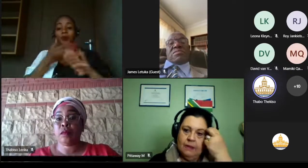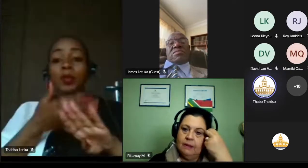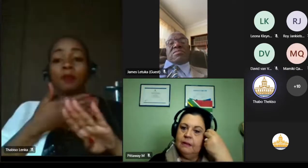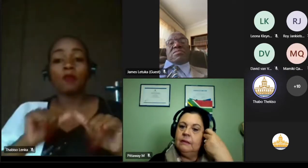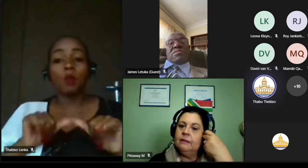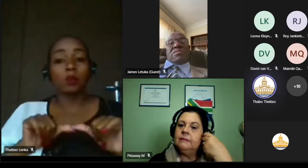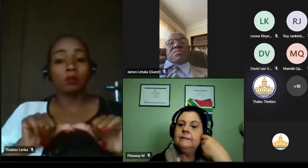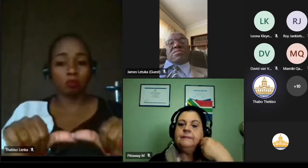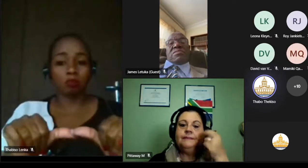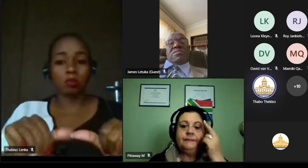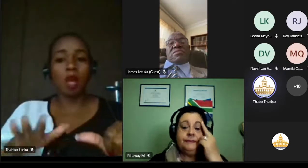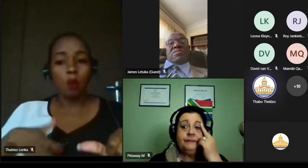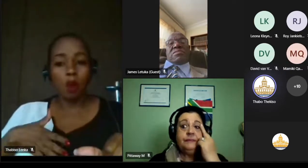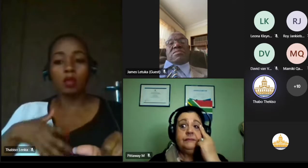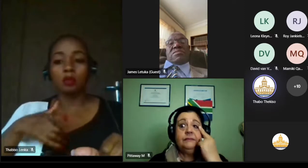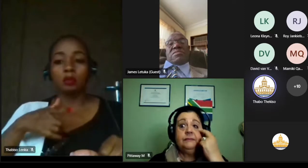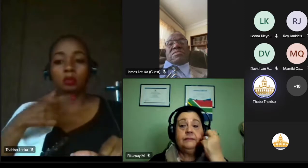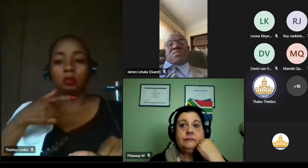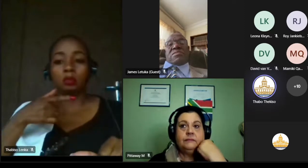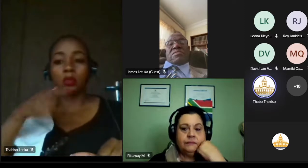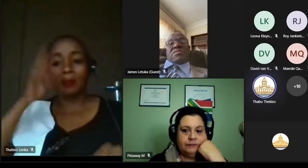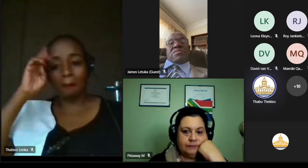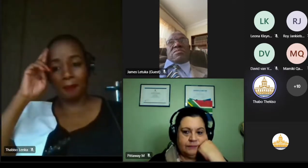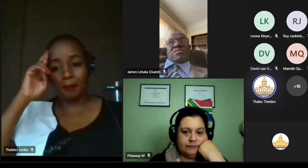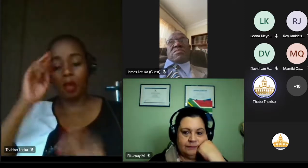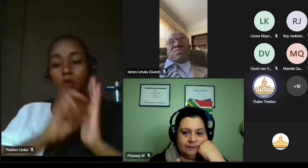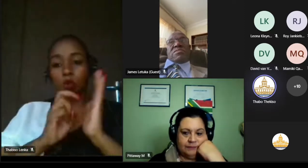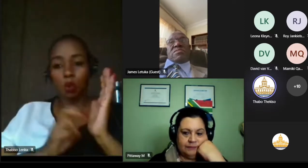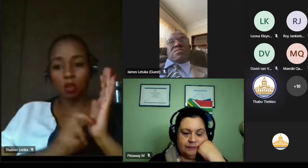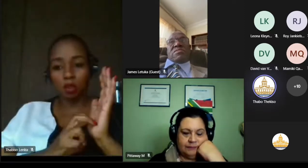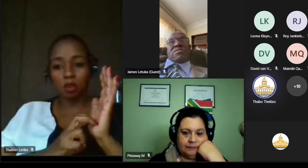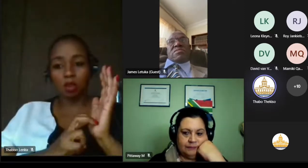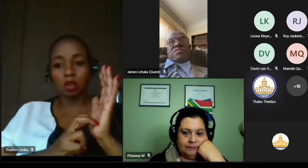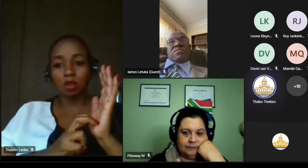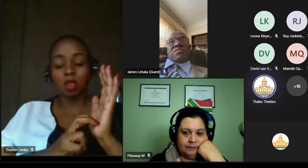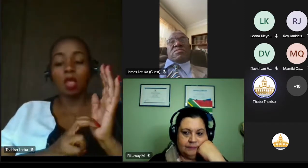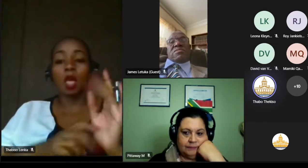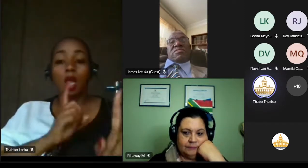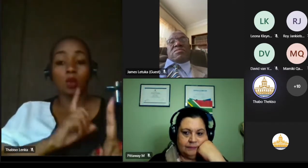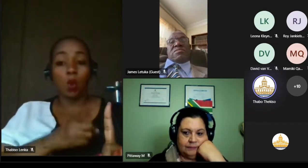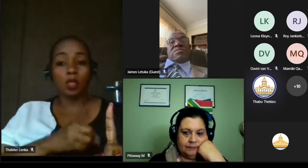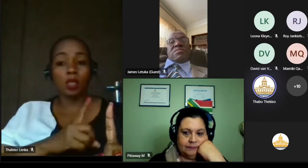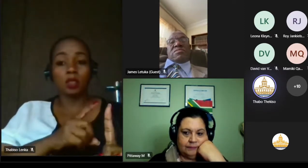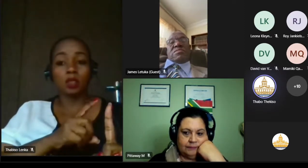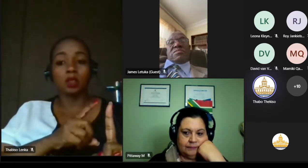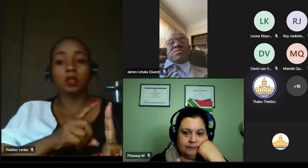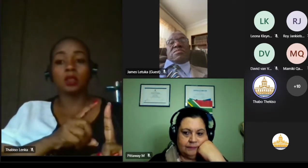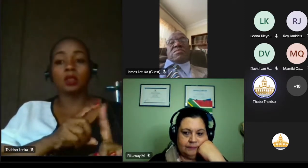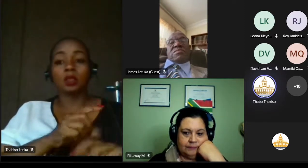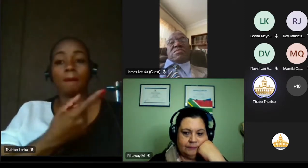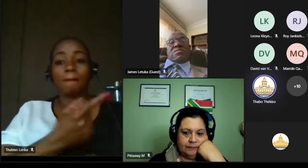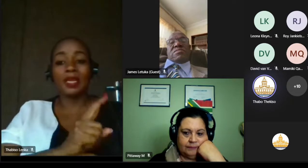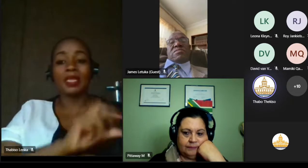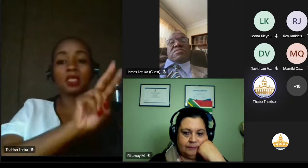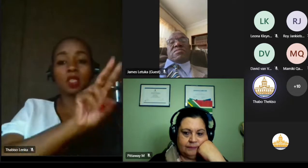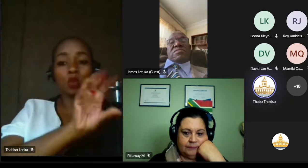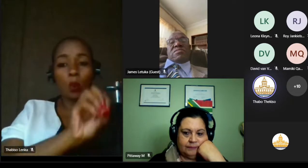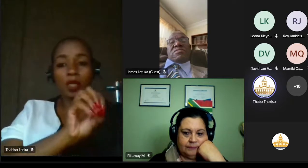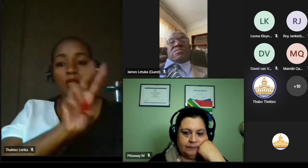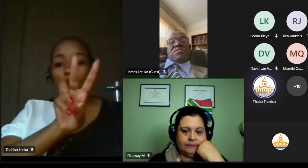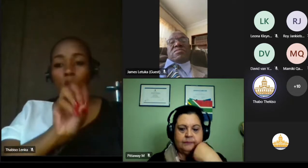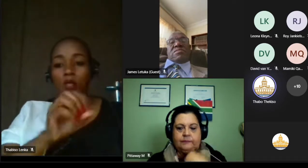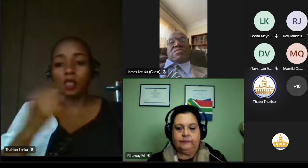to remind the House of Rule 34 of the Standing Rules and Orders. Accordingly, 20 minutes will be allocated for the whole